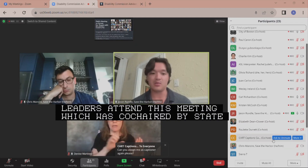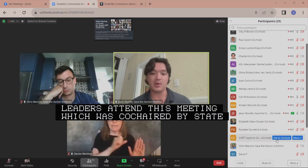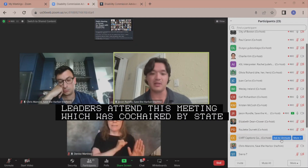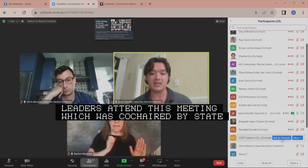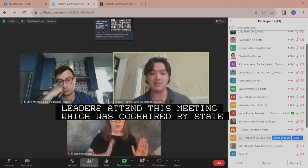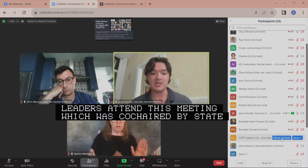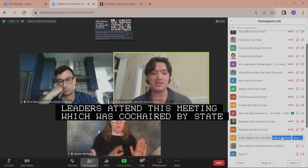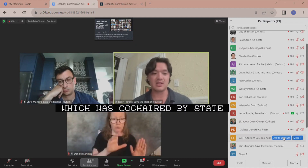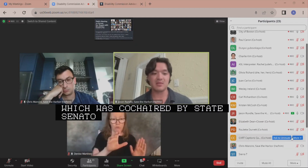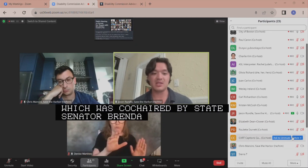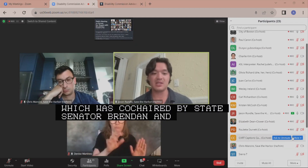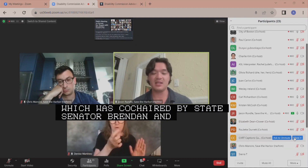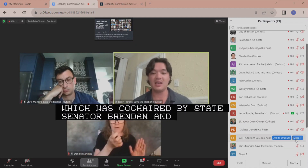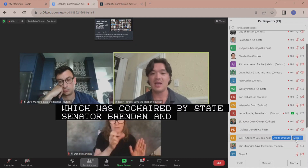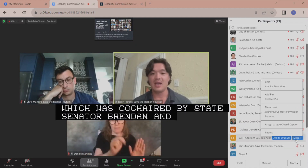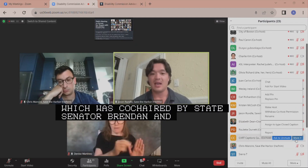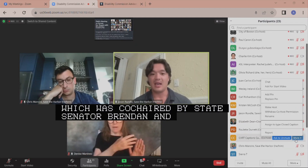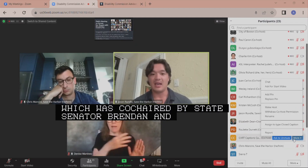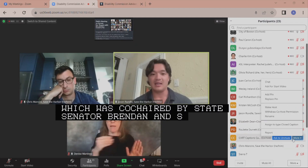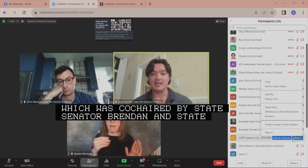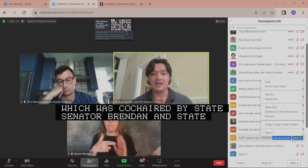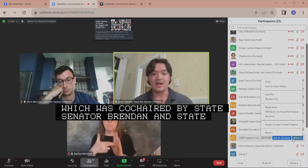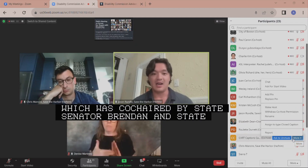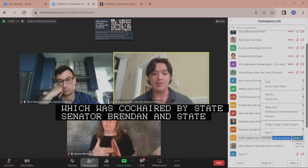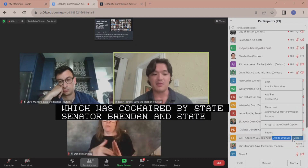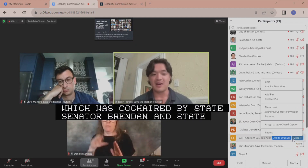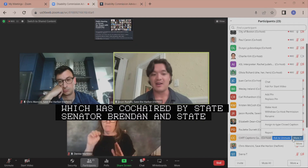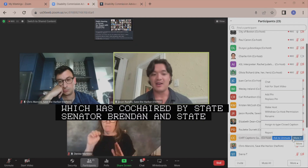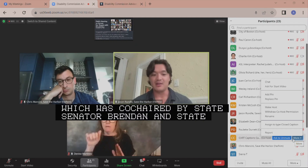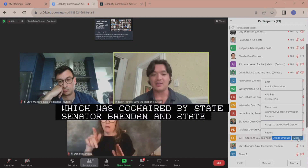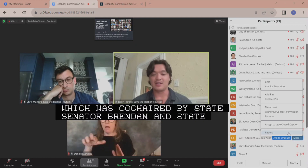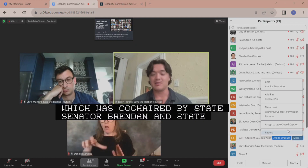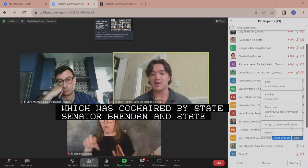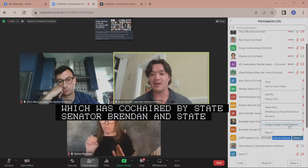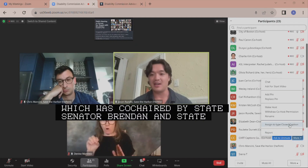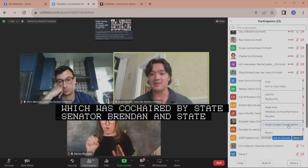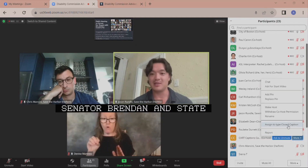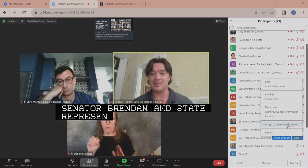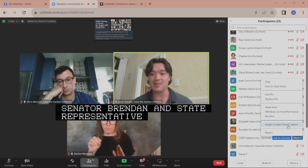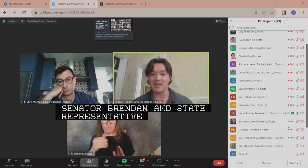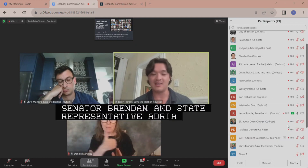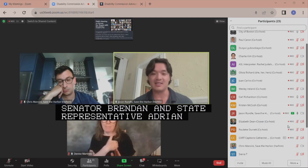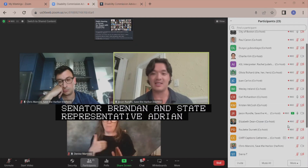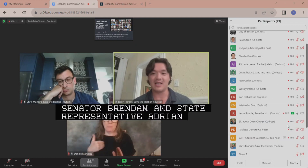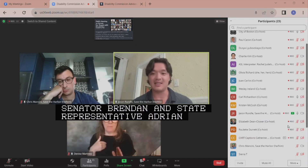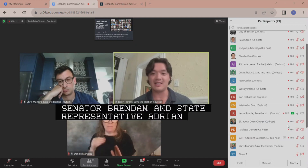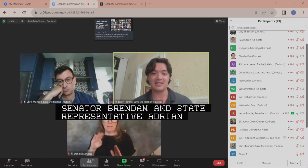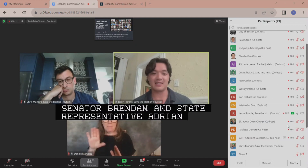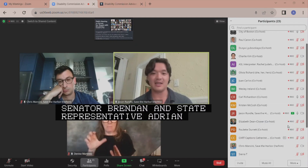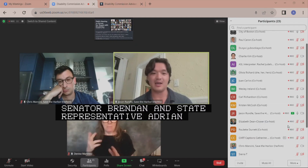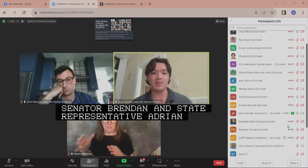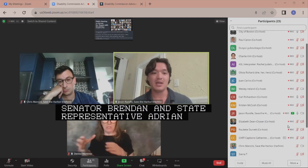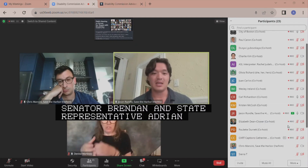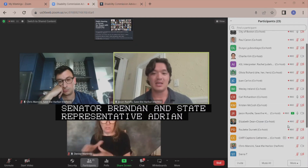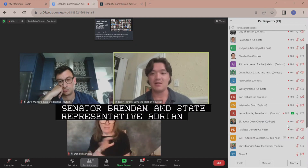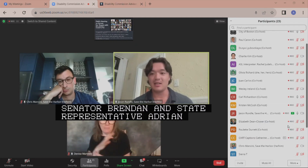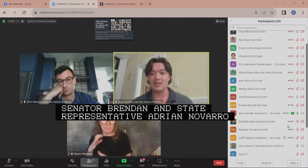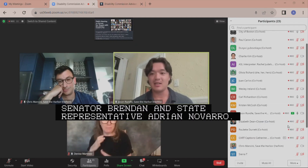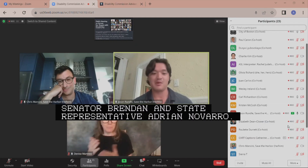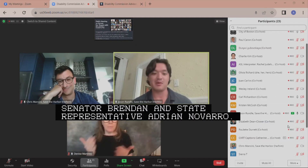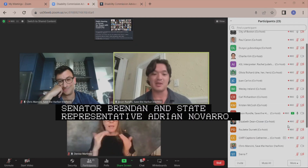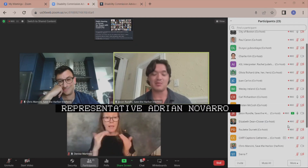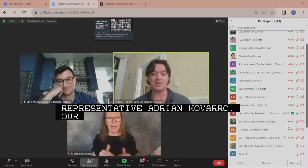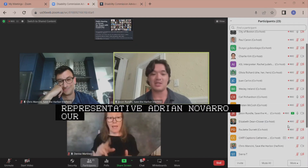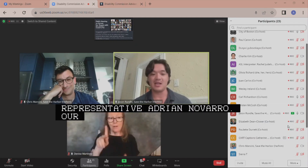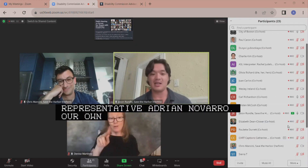the Metropolitan Beaches Commission. And your very own Kristen McCosh was a panelist at this hearing,